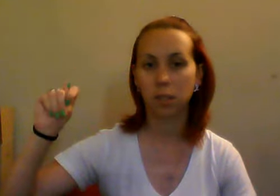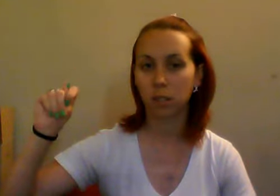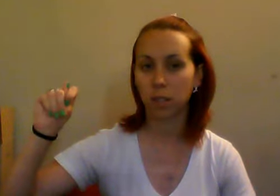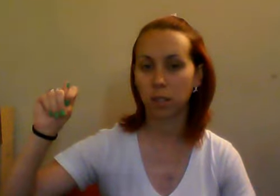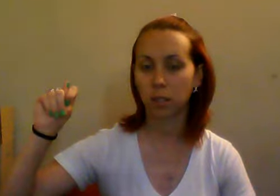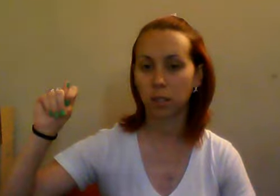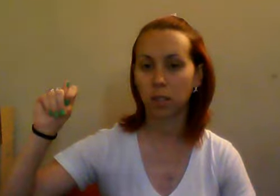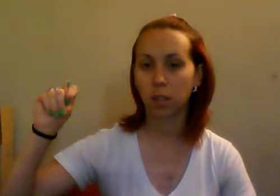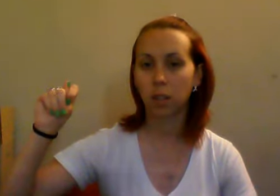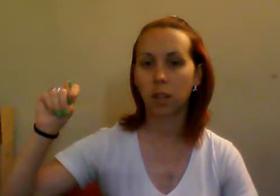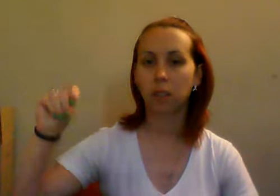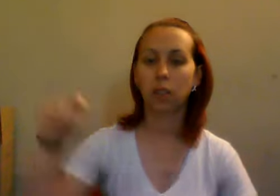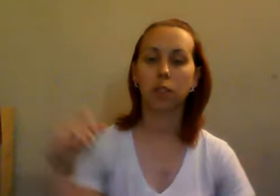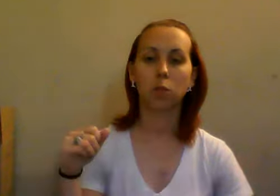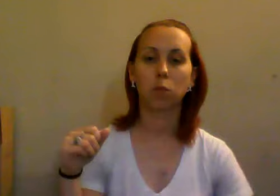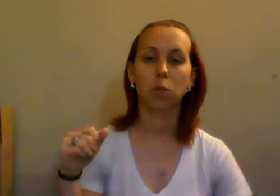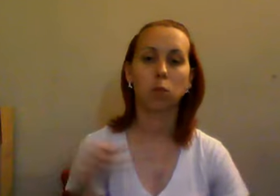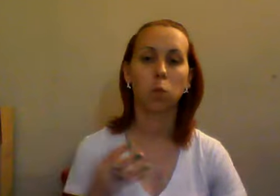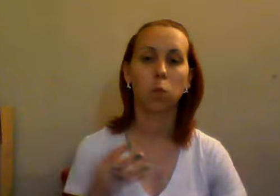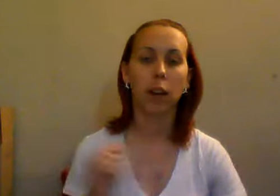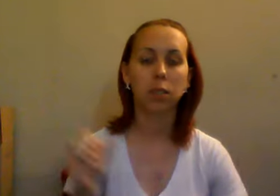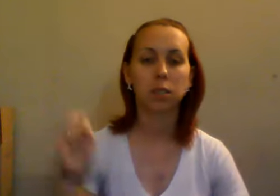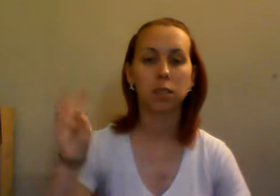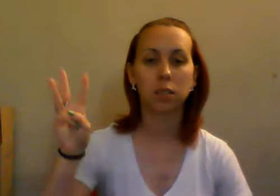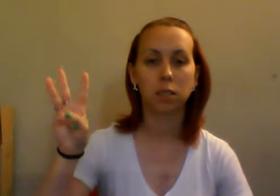C-A-T. The third word was wax,